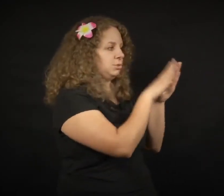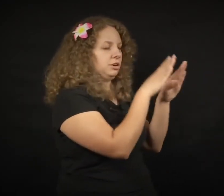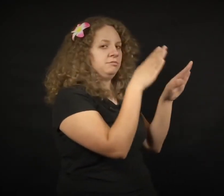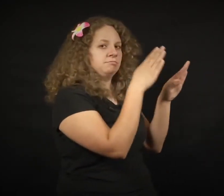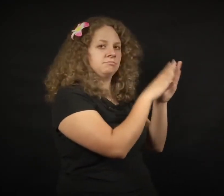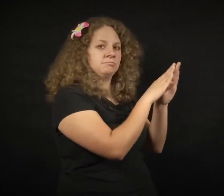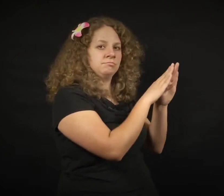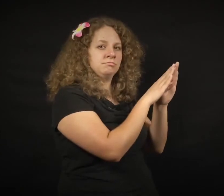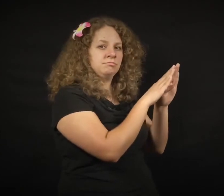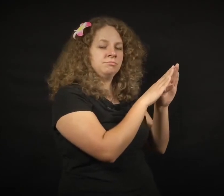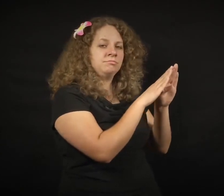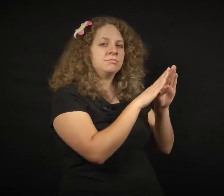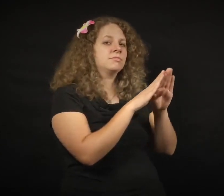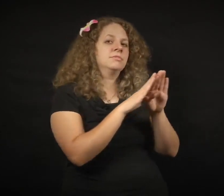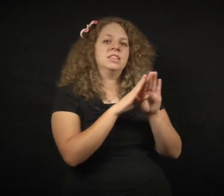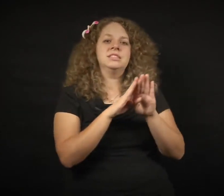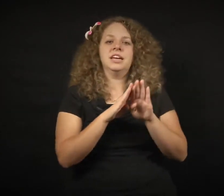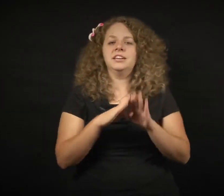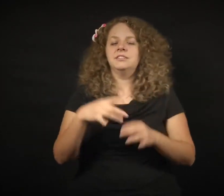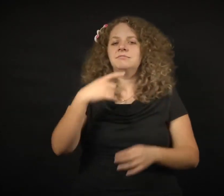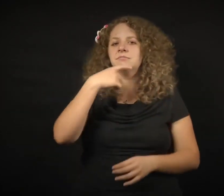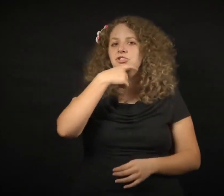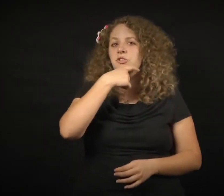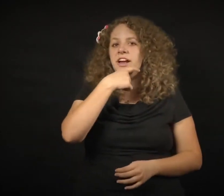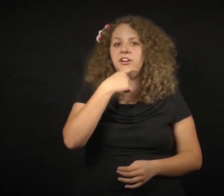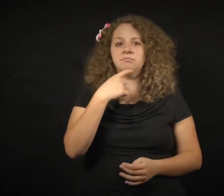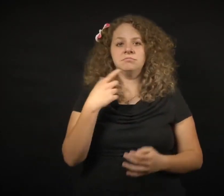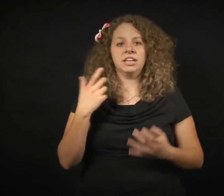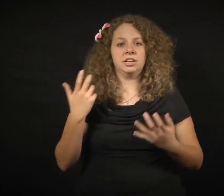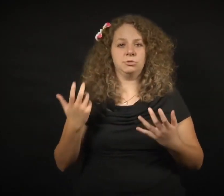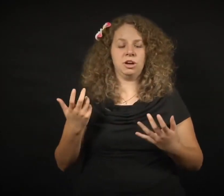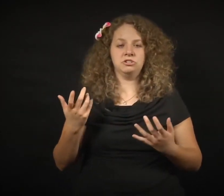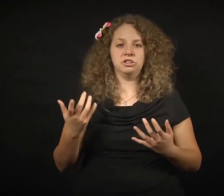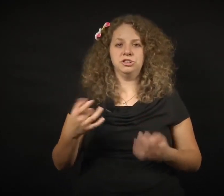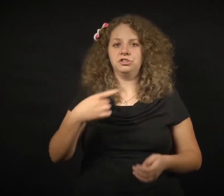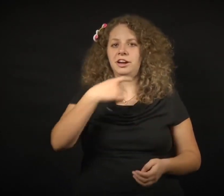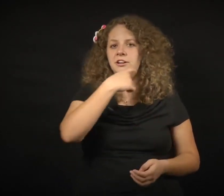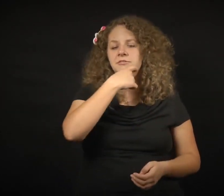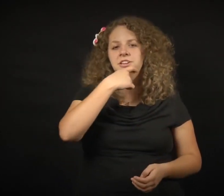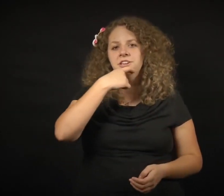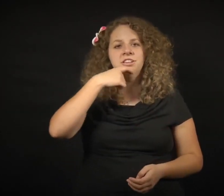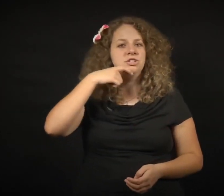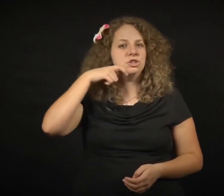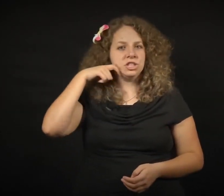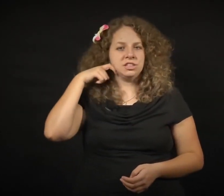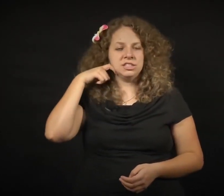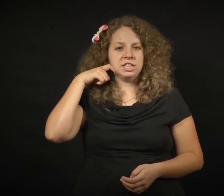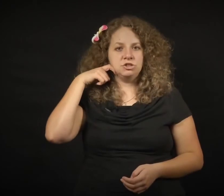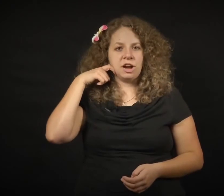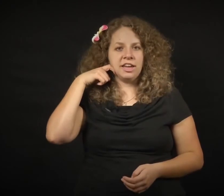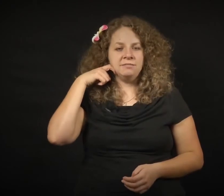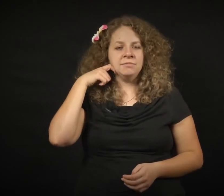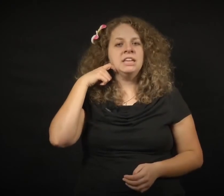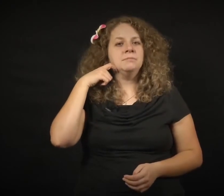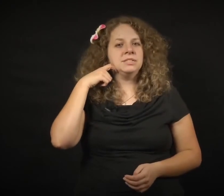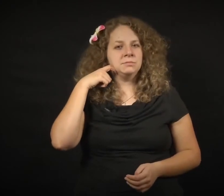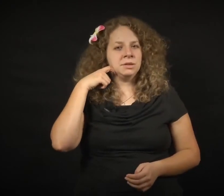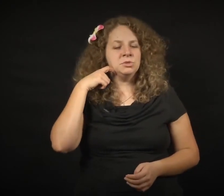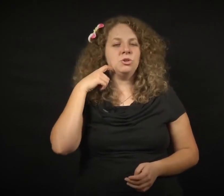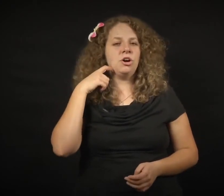door. The sign dryer, like your washer and your dryer, is usually the sign dry, but sometimes you'll